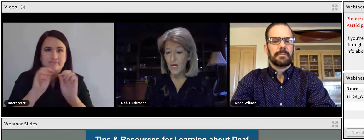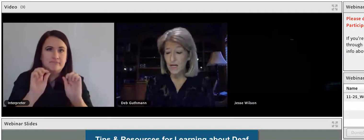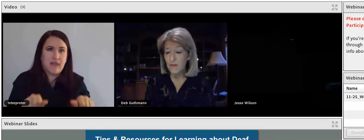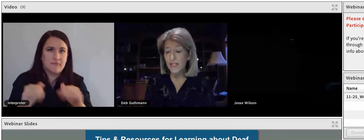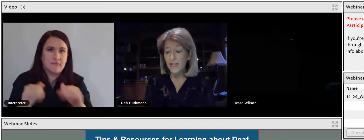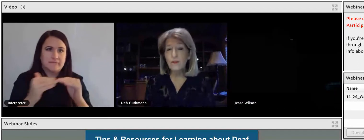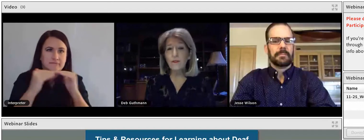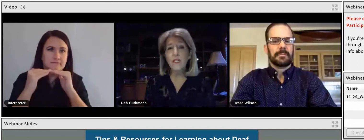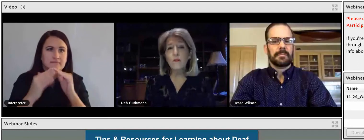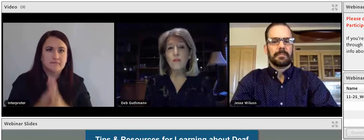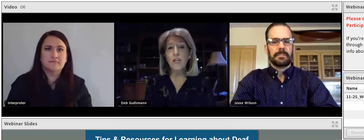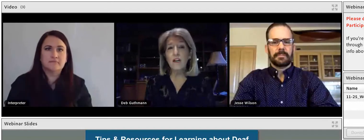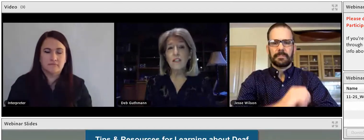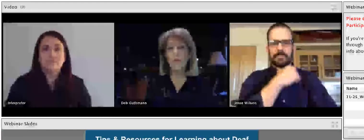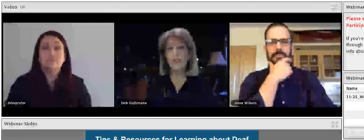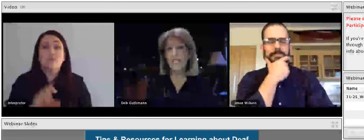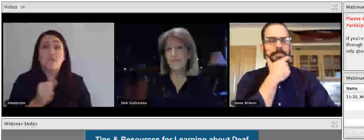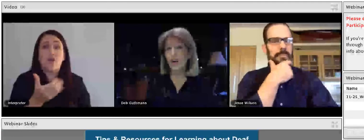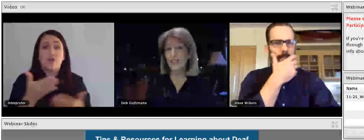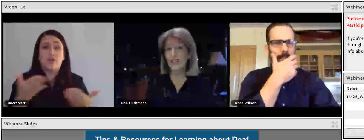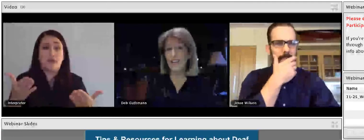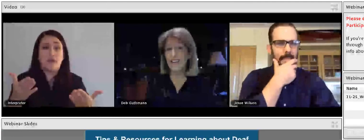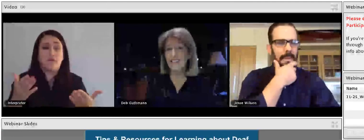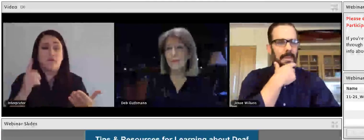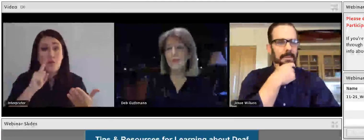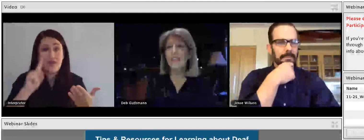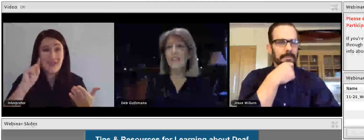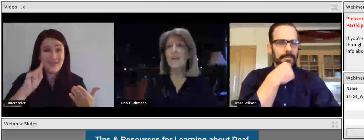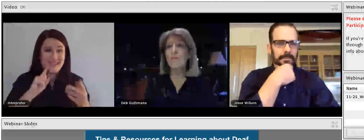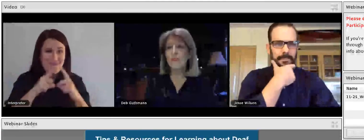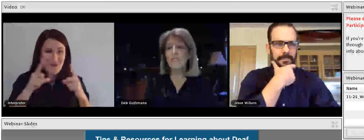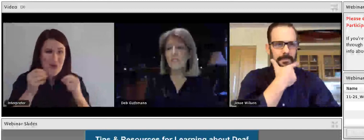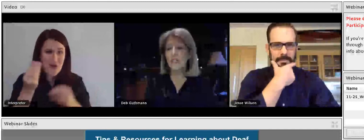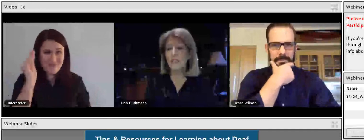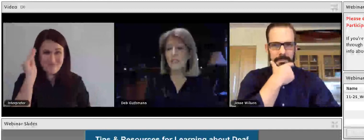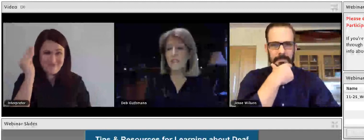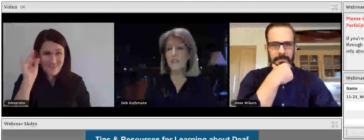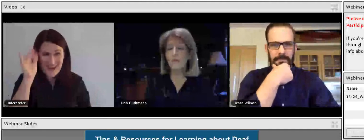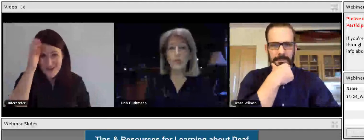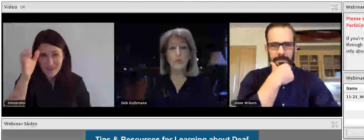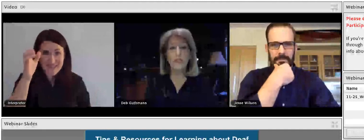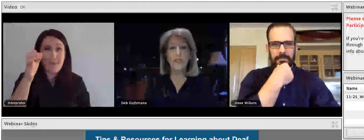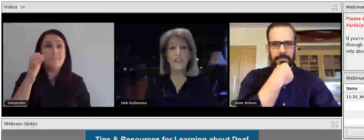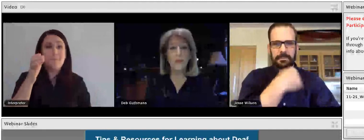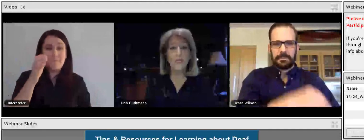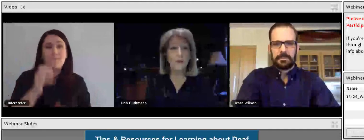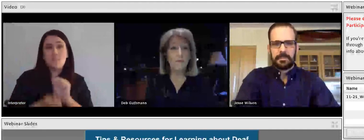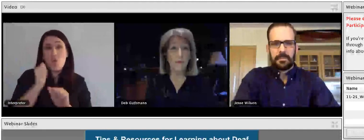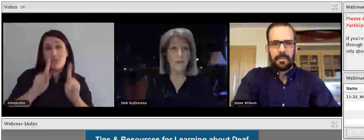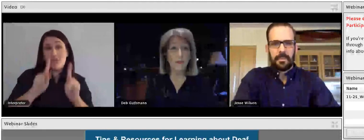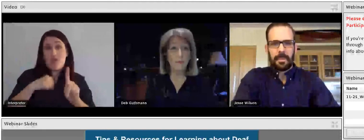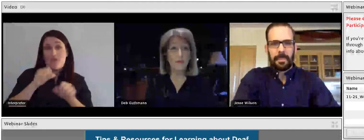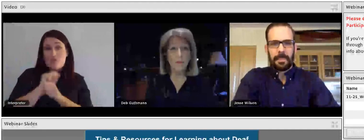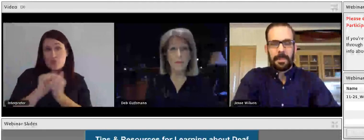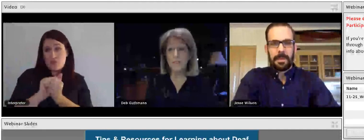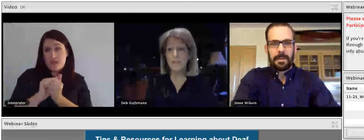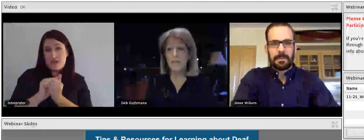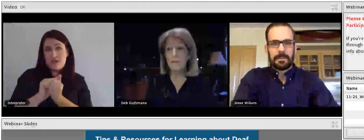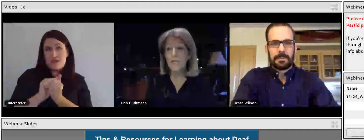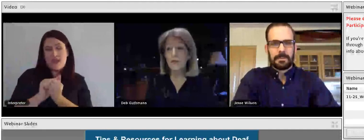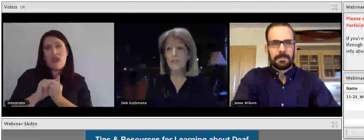equally. The other thing regarding the whole deaf card concept, most of the clients that I've worked with have been in